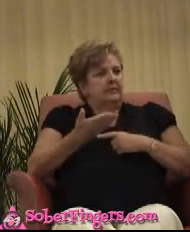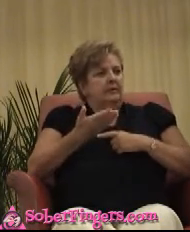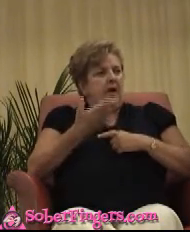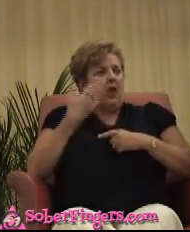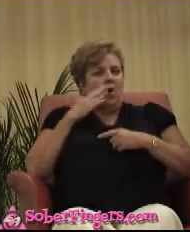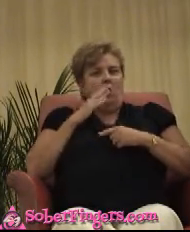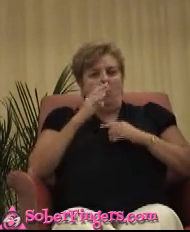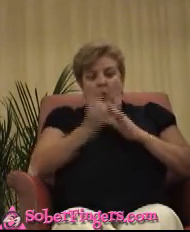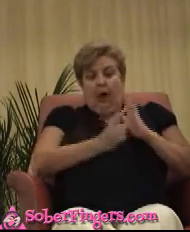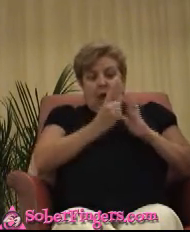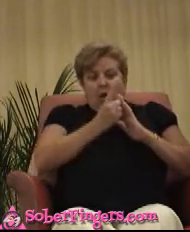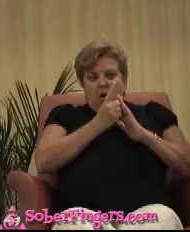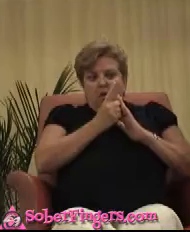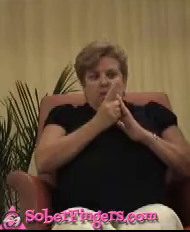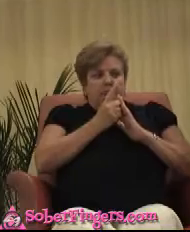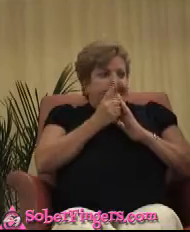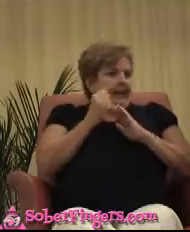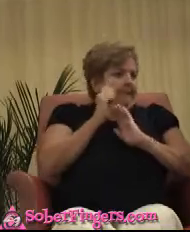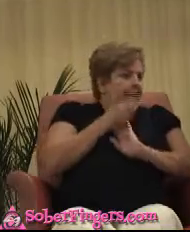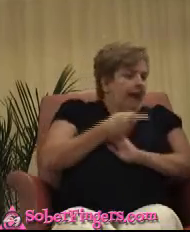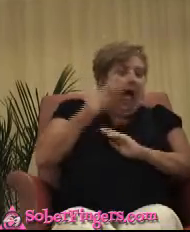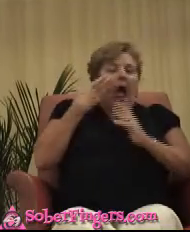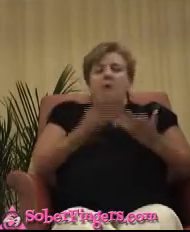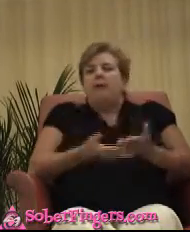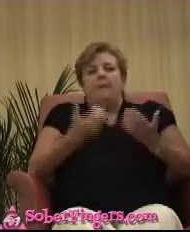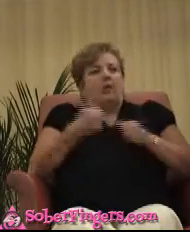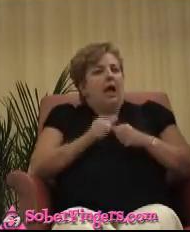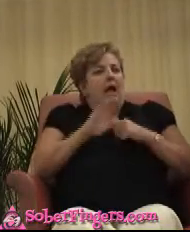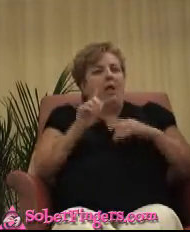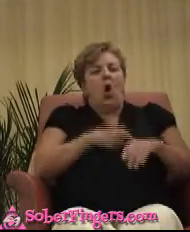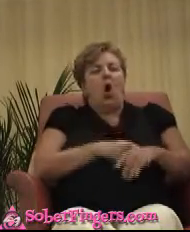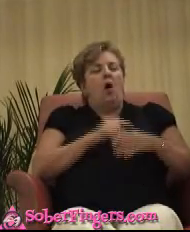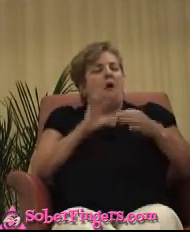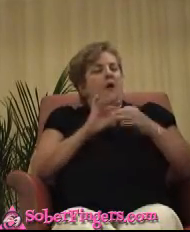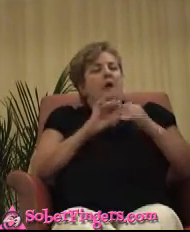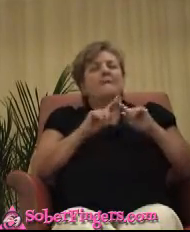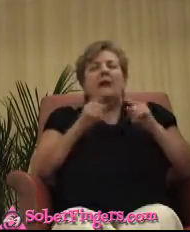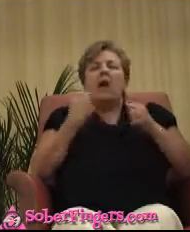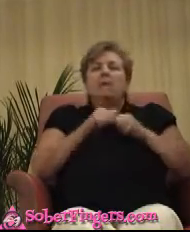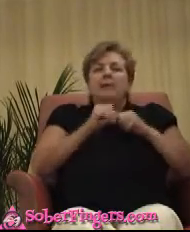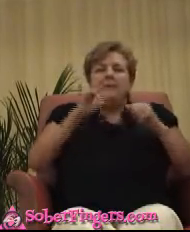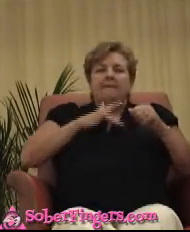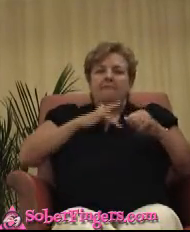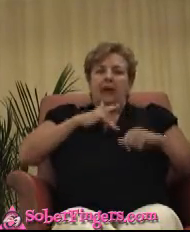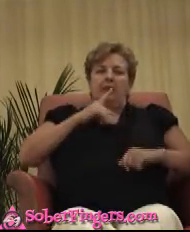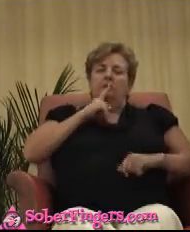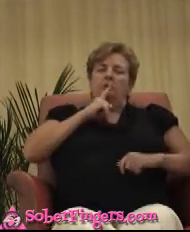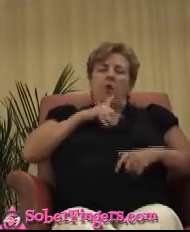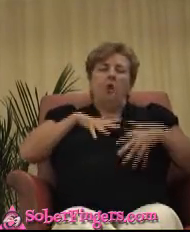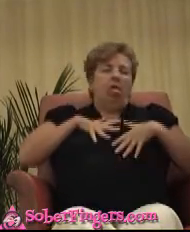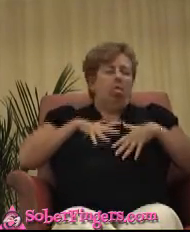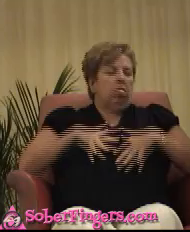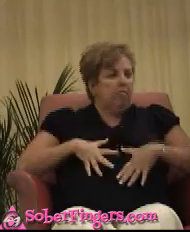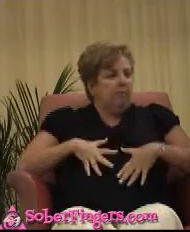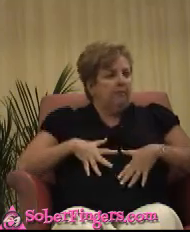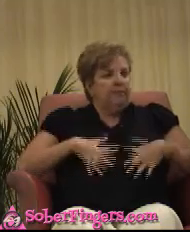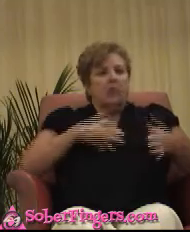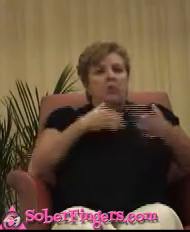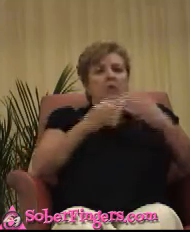minutes. What I know is I was so beaten and so devastated that whatever it was he asked me, I just gave him the